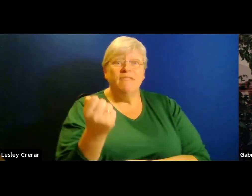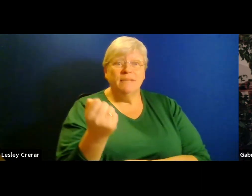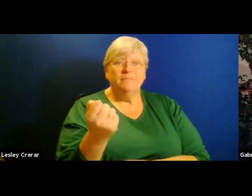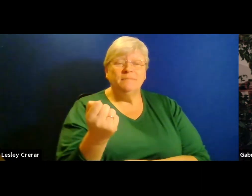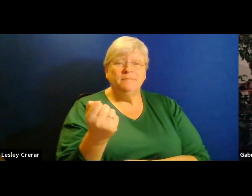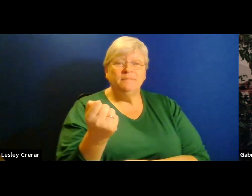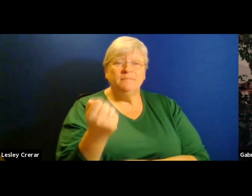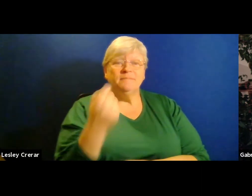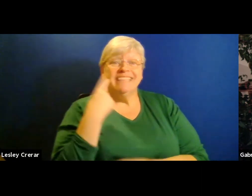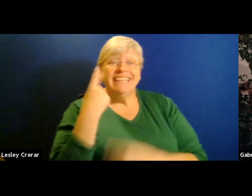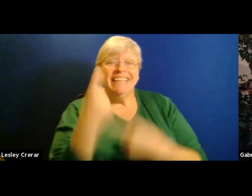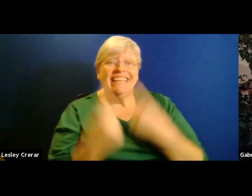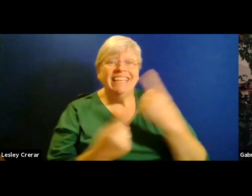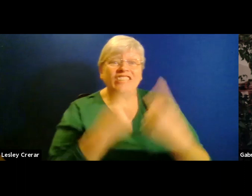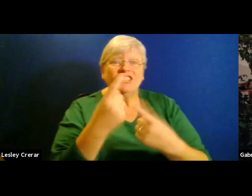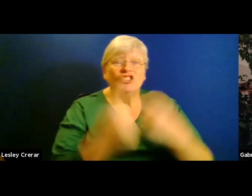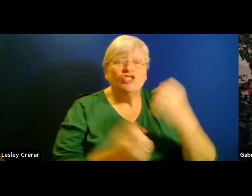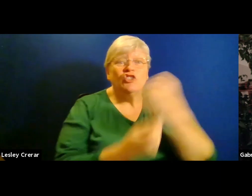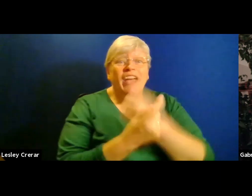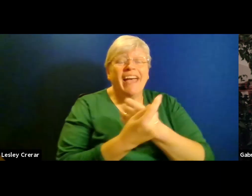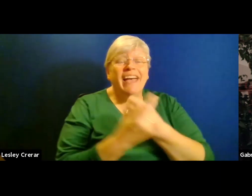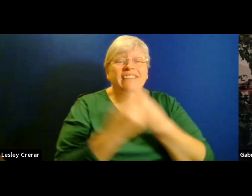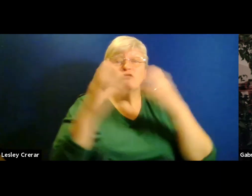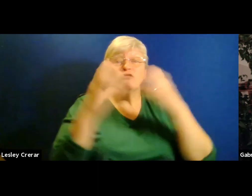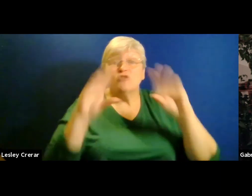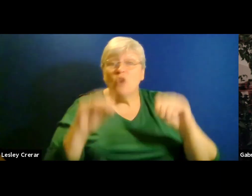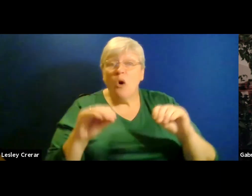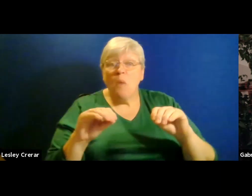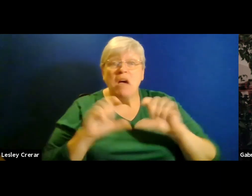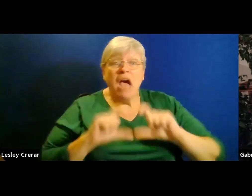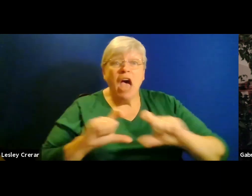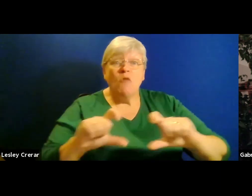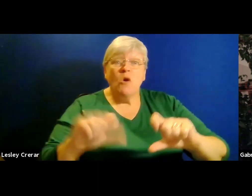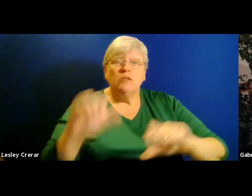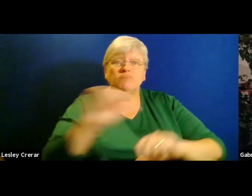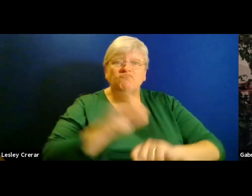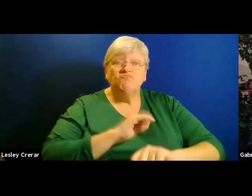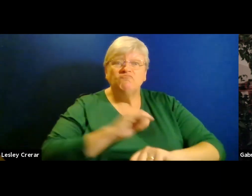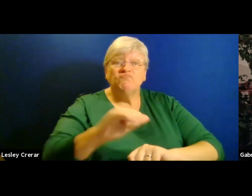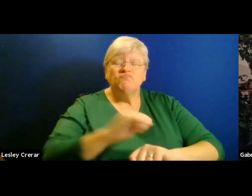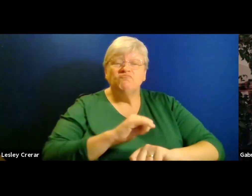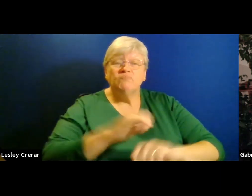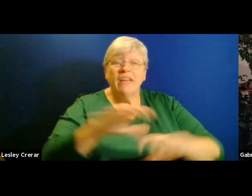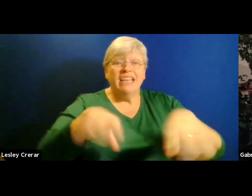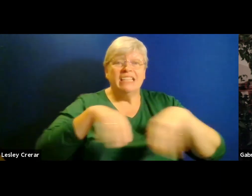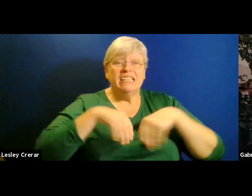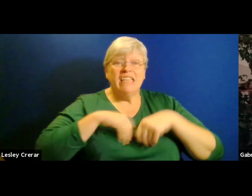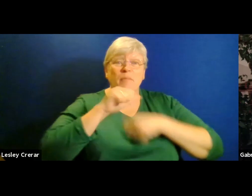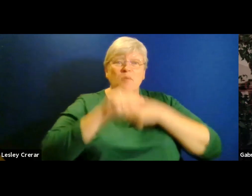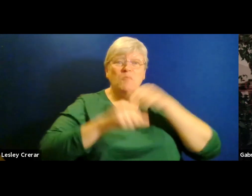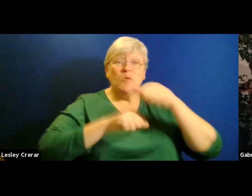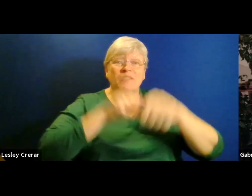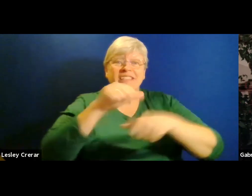Each is a chance to stop or go on, to accept the process of